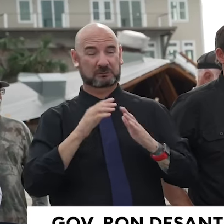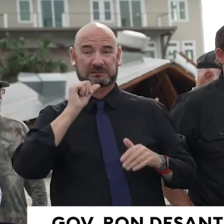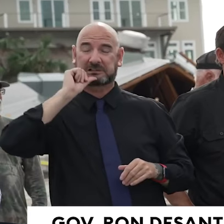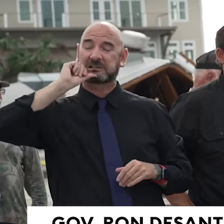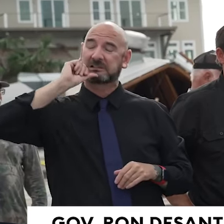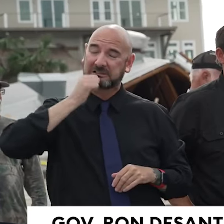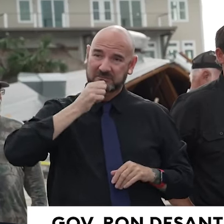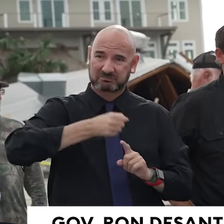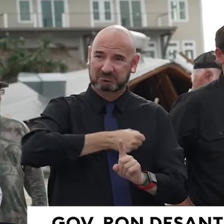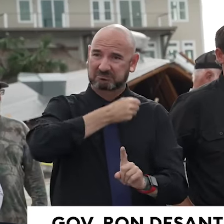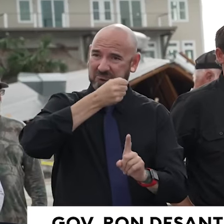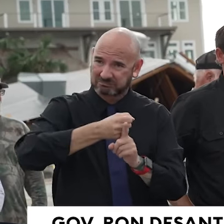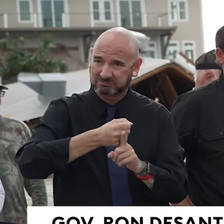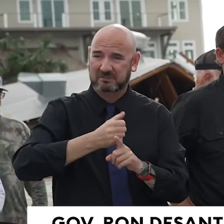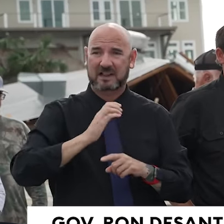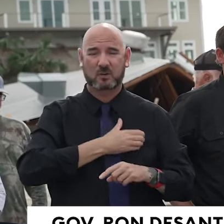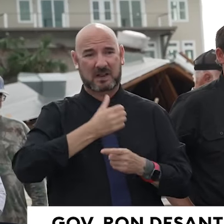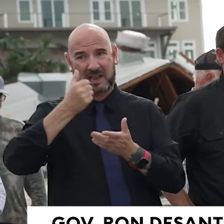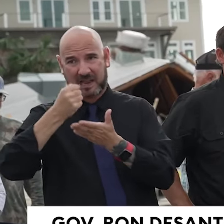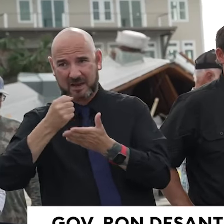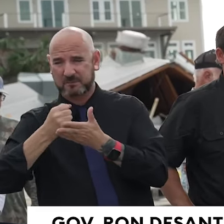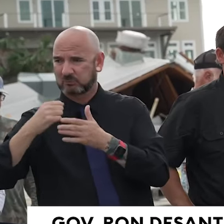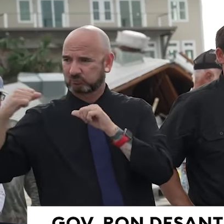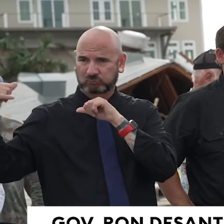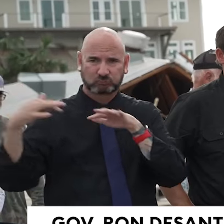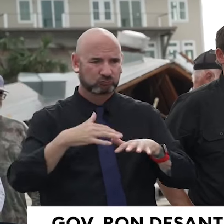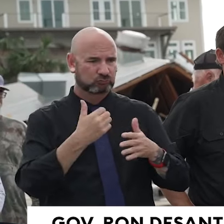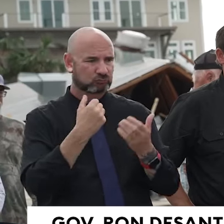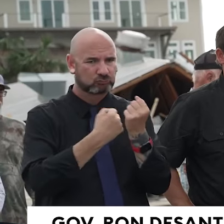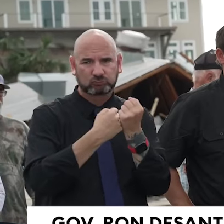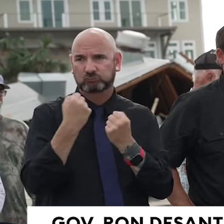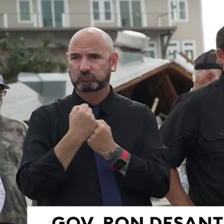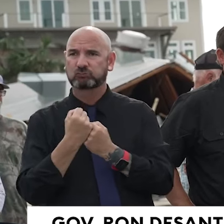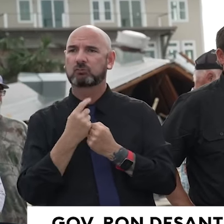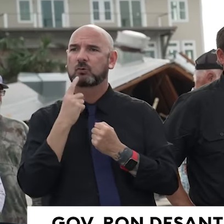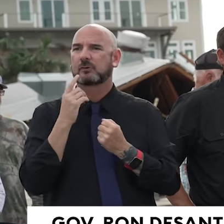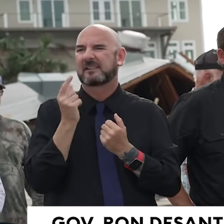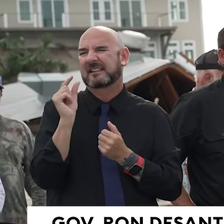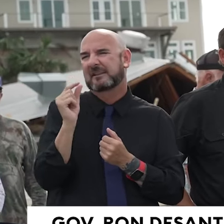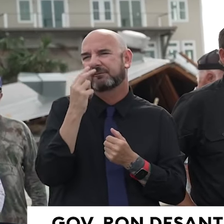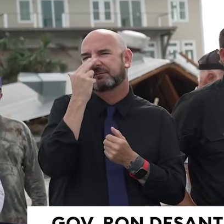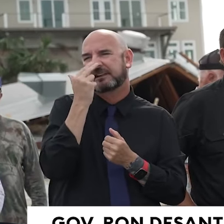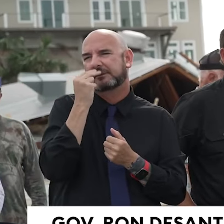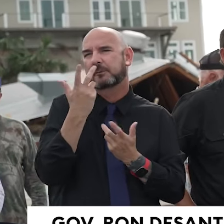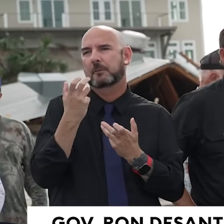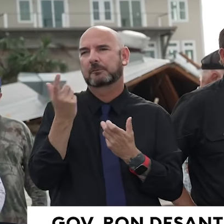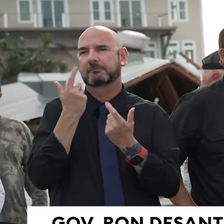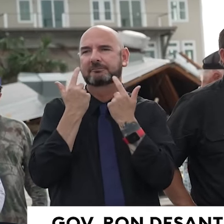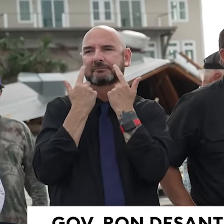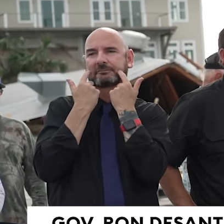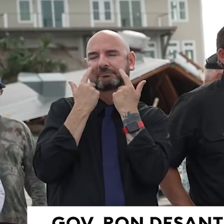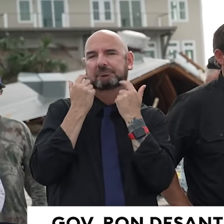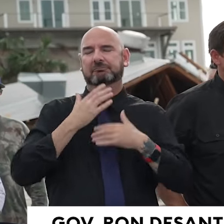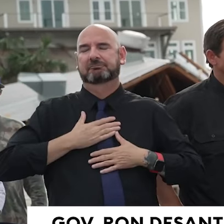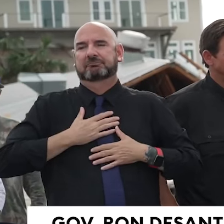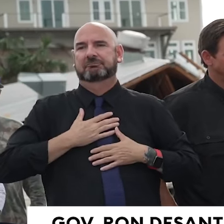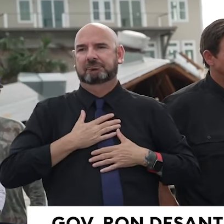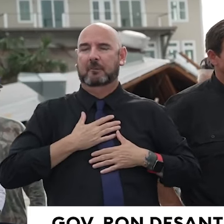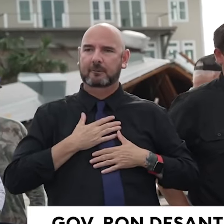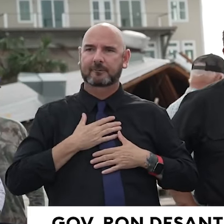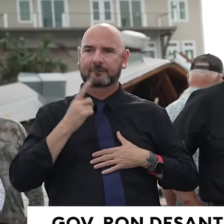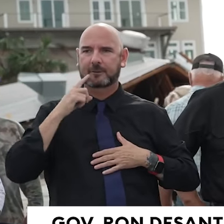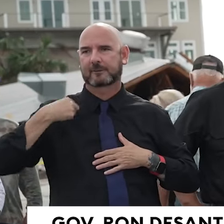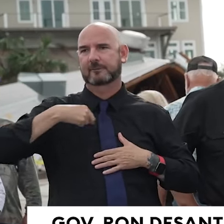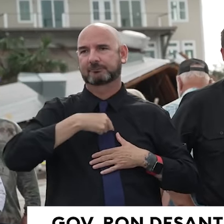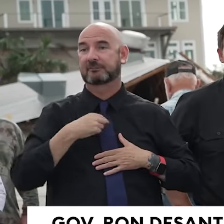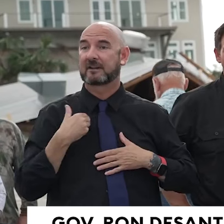all help one another. One little funny thing maybe, or it was to us, we have a new hashtag.